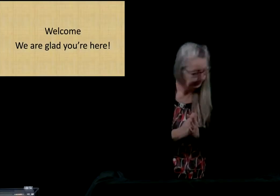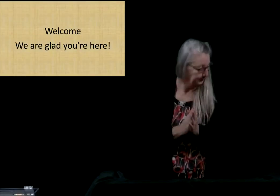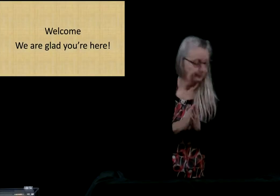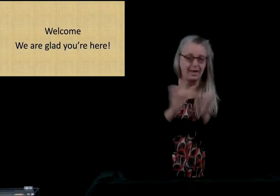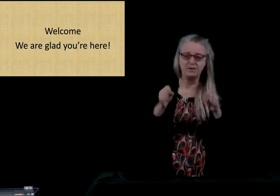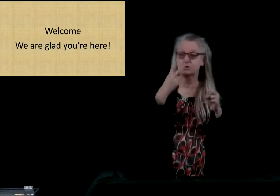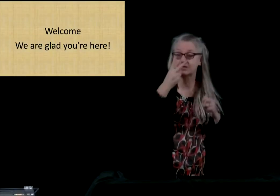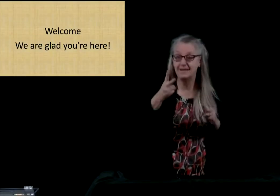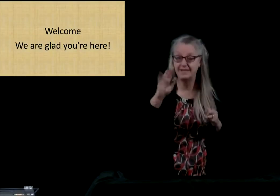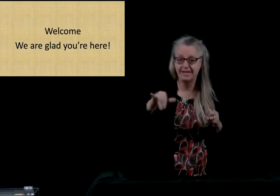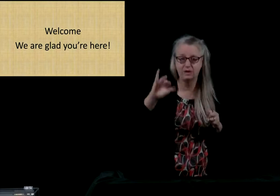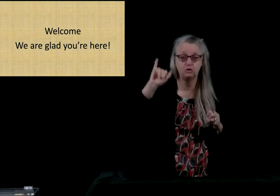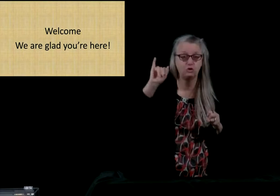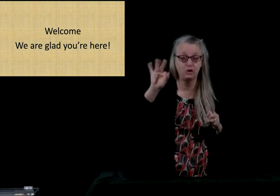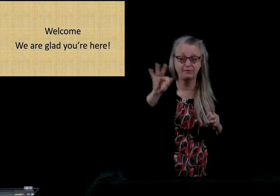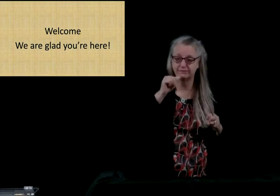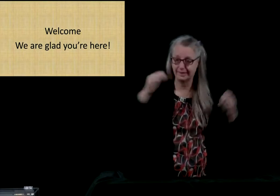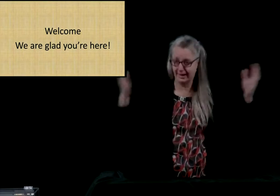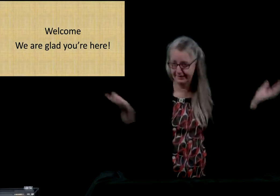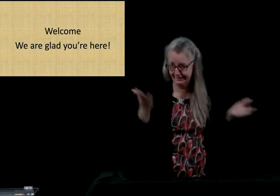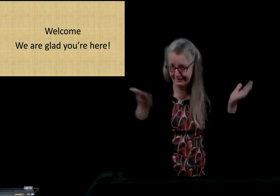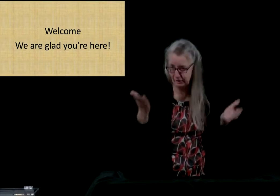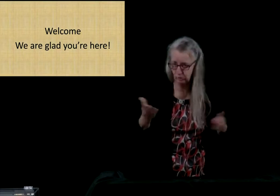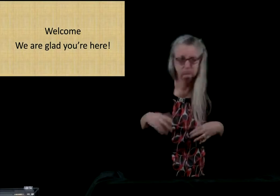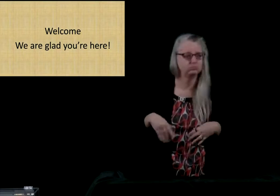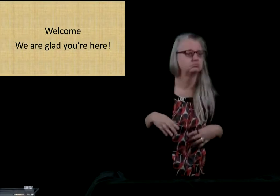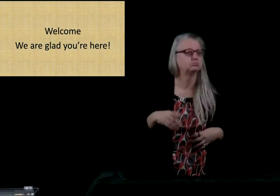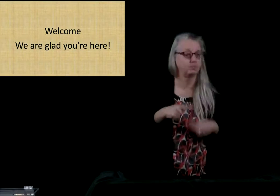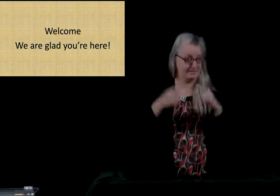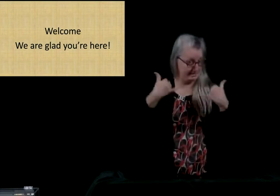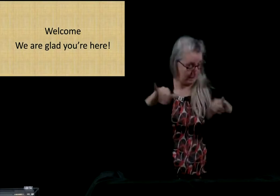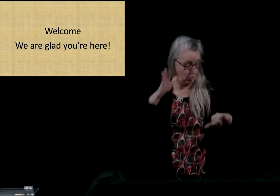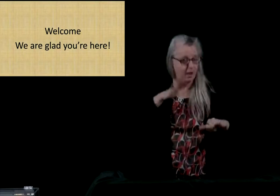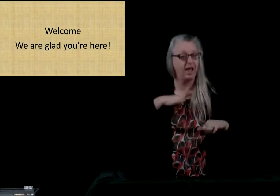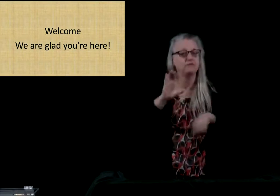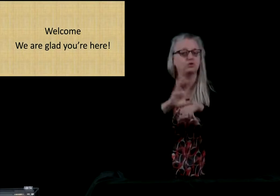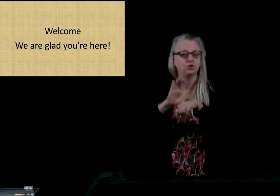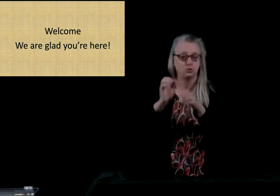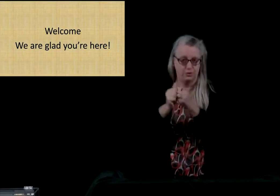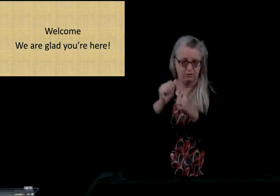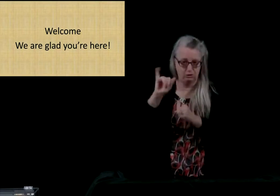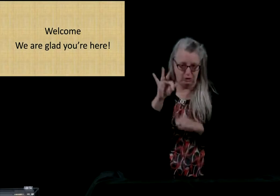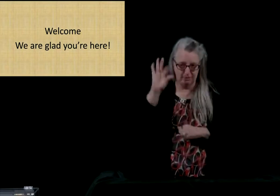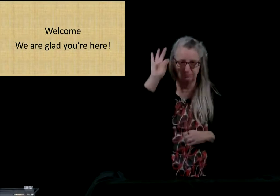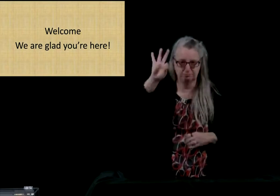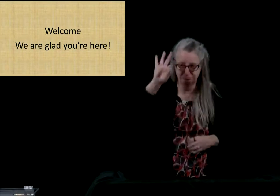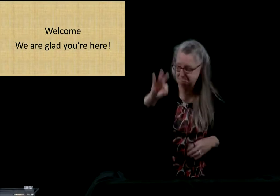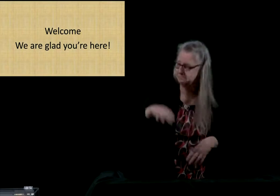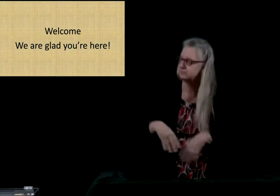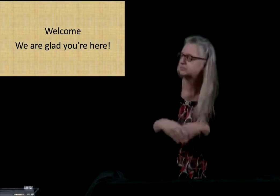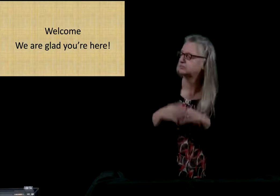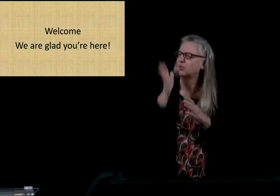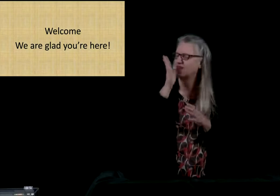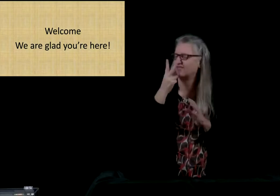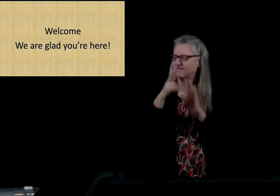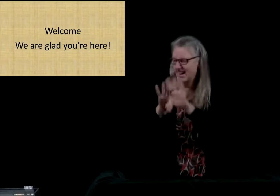Good morning, everyone. Glad you're here. Thank you for your patience. I want to let you know that Jeff's not here this morning, but we're still going to have church with Jeff